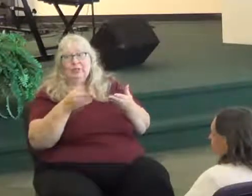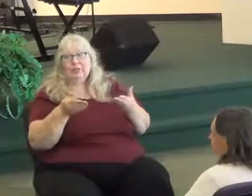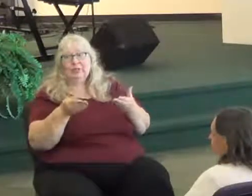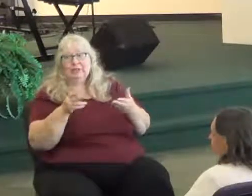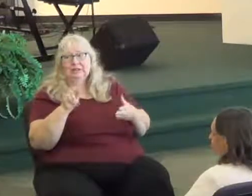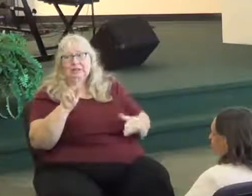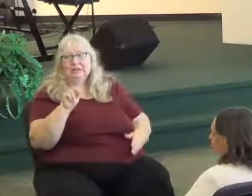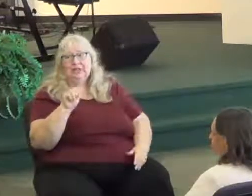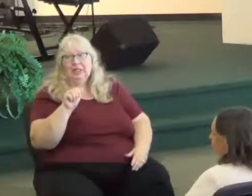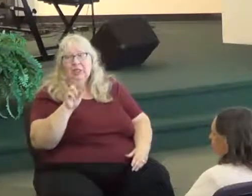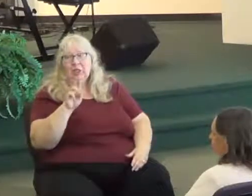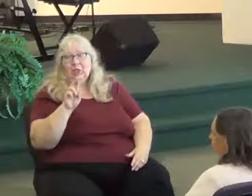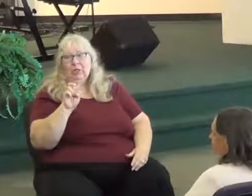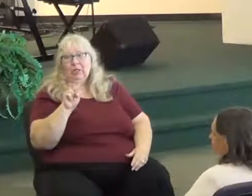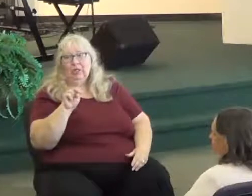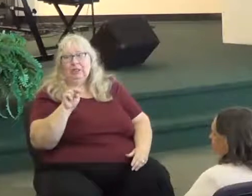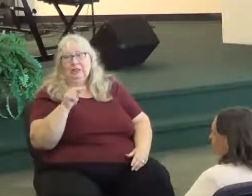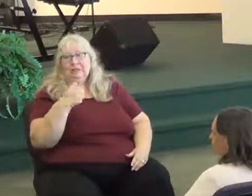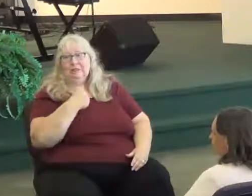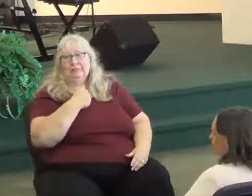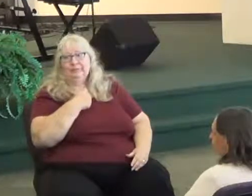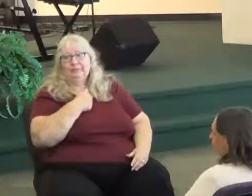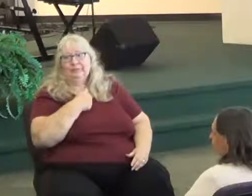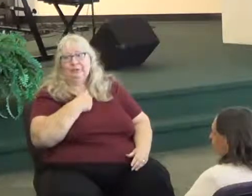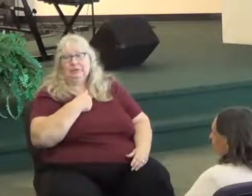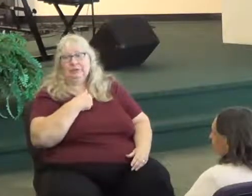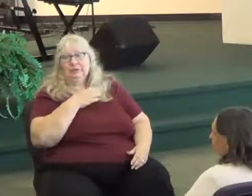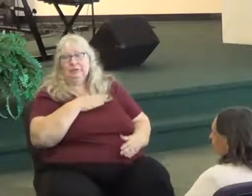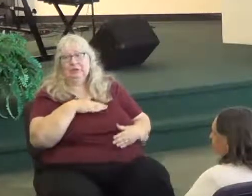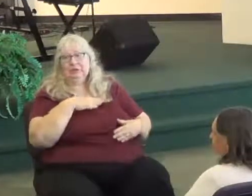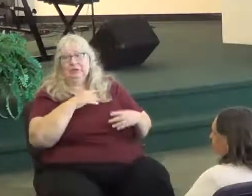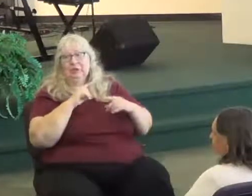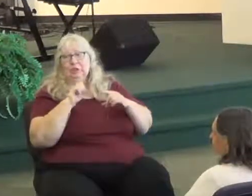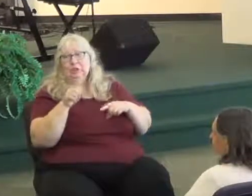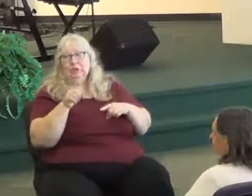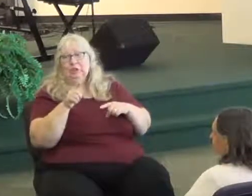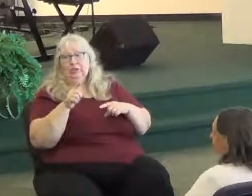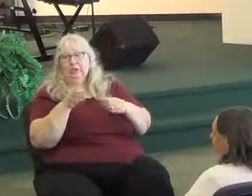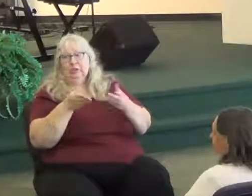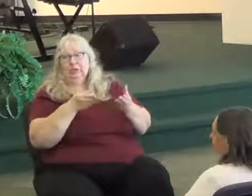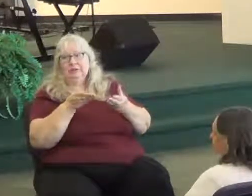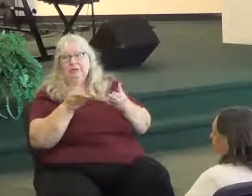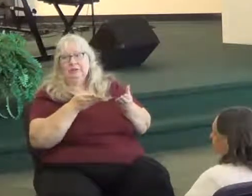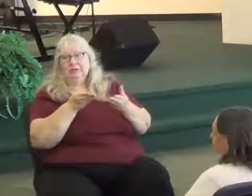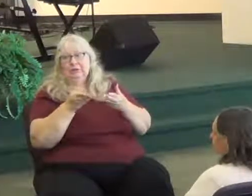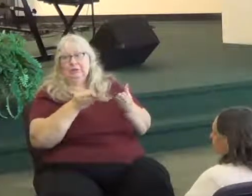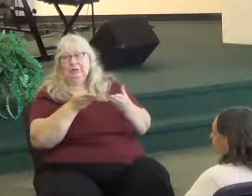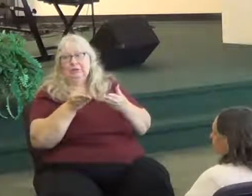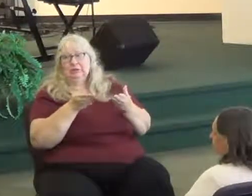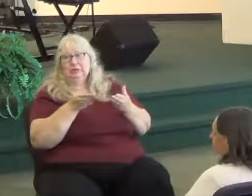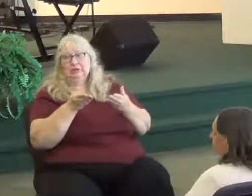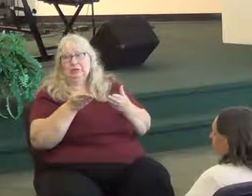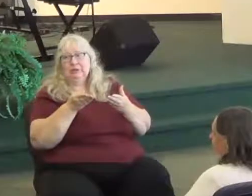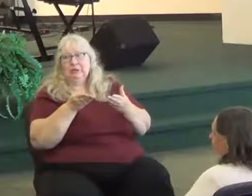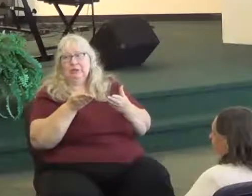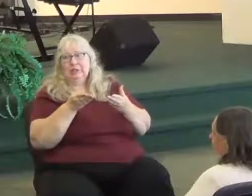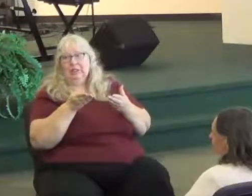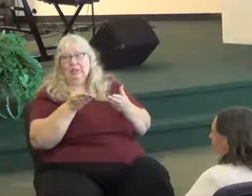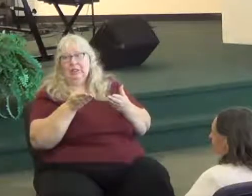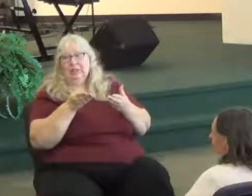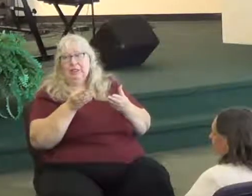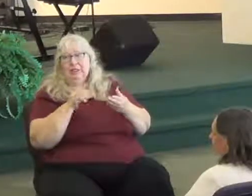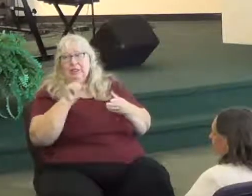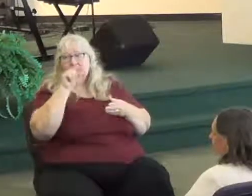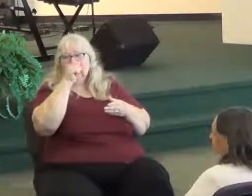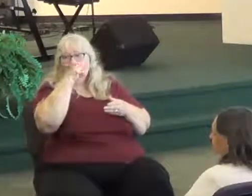really enjoy going down there and serving. Adam graduated from Grace Theological Seminary,